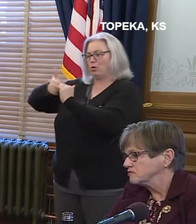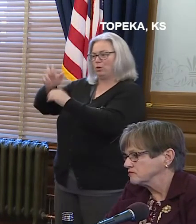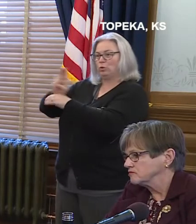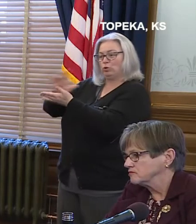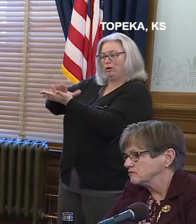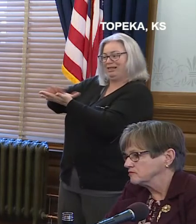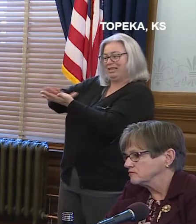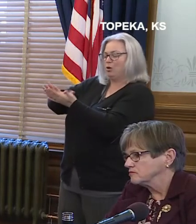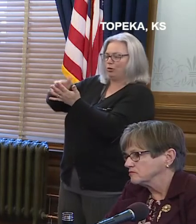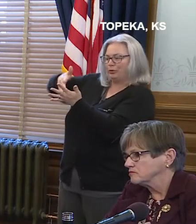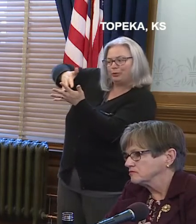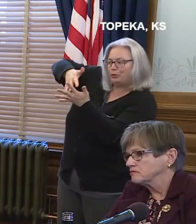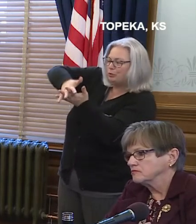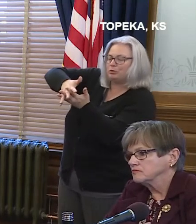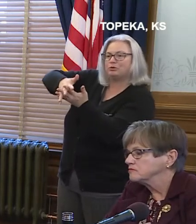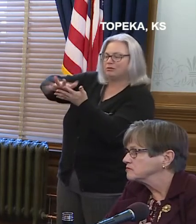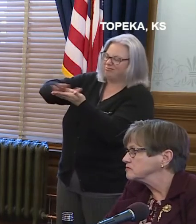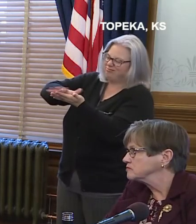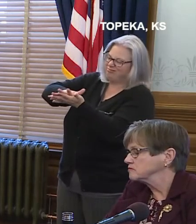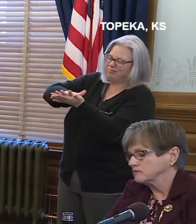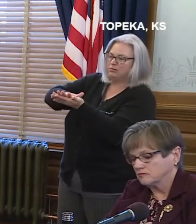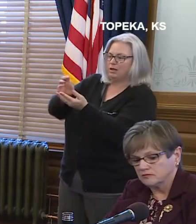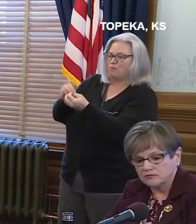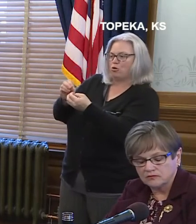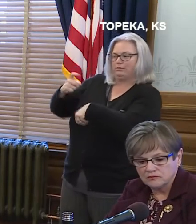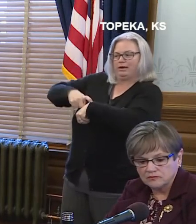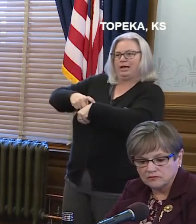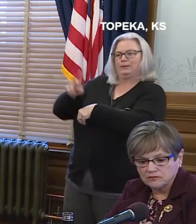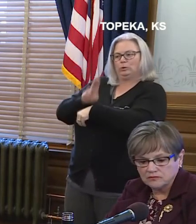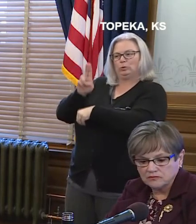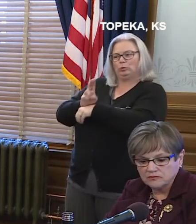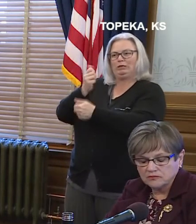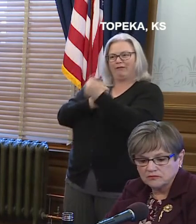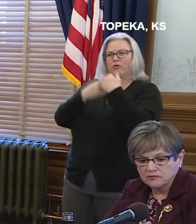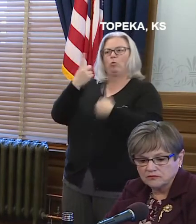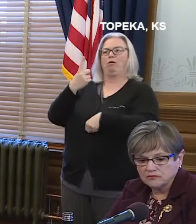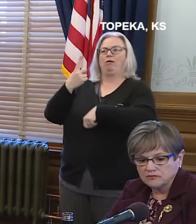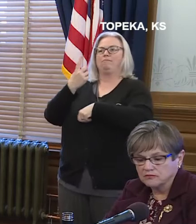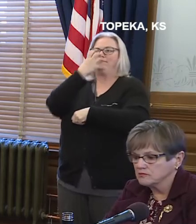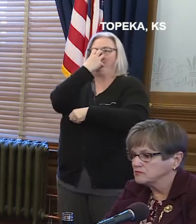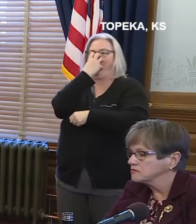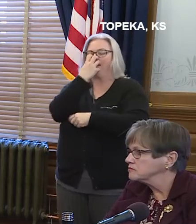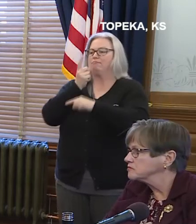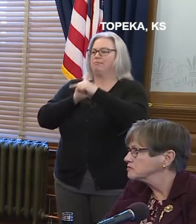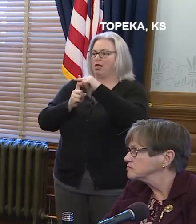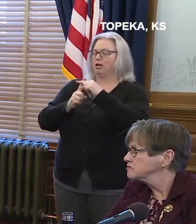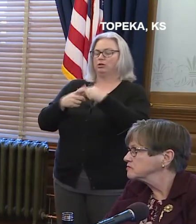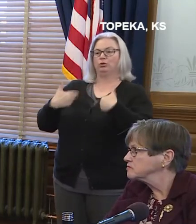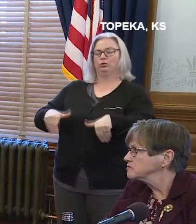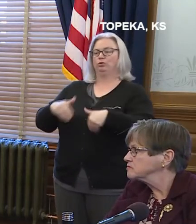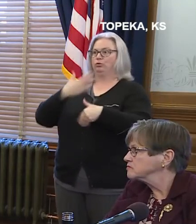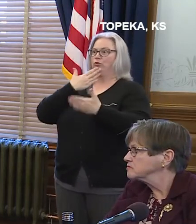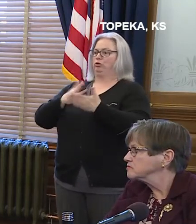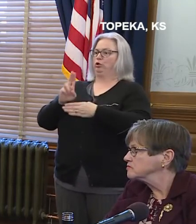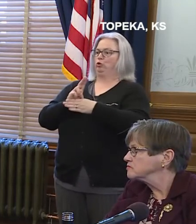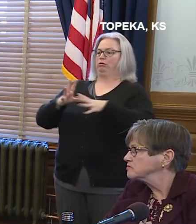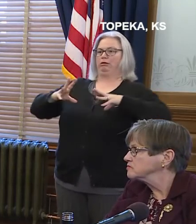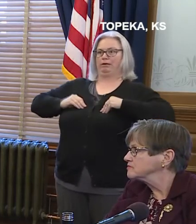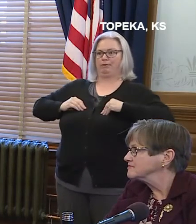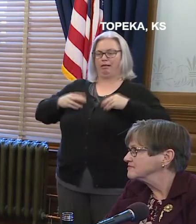get more use out of each one of the masks. And it also has very good user acceptability.